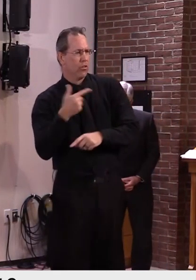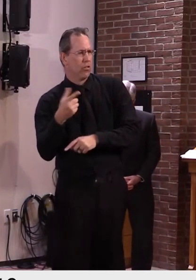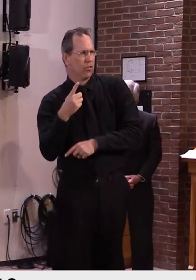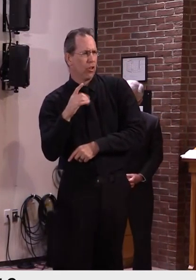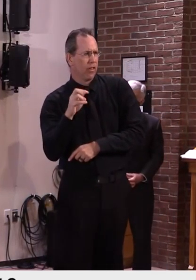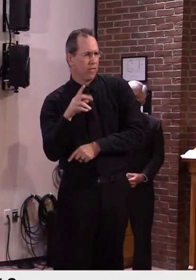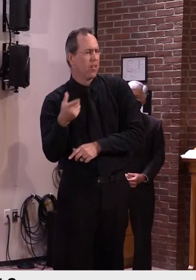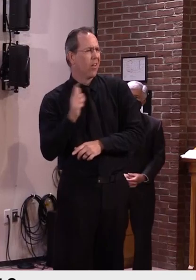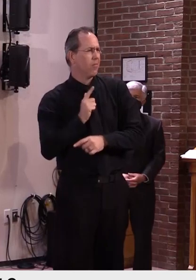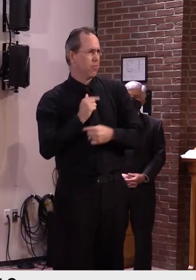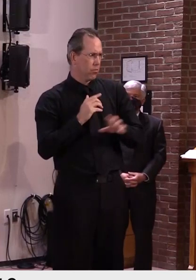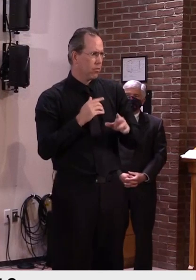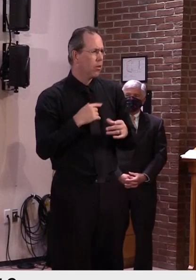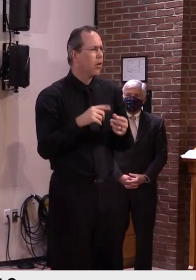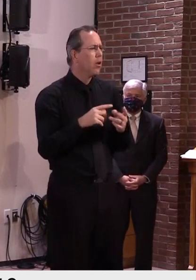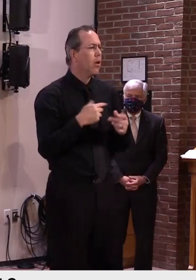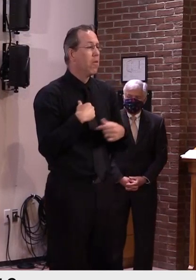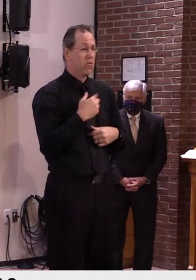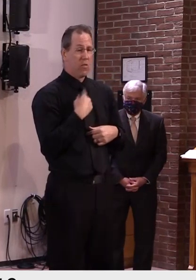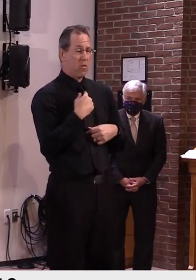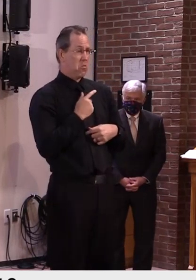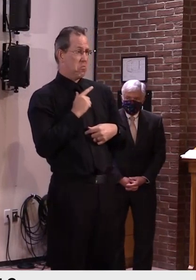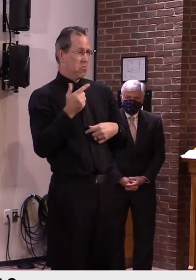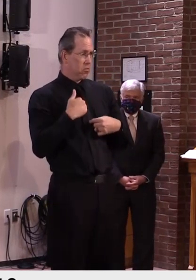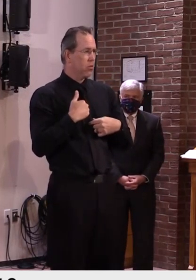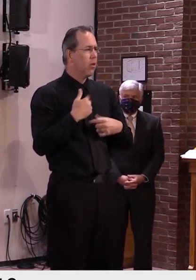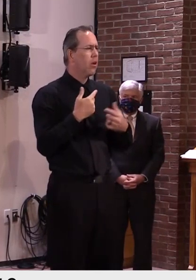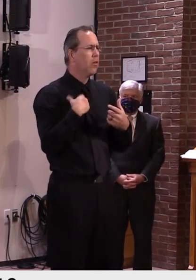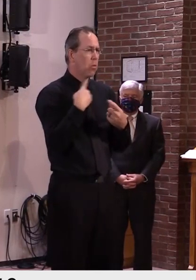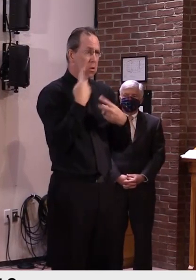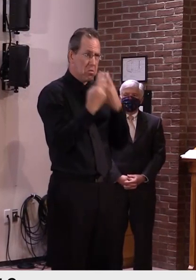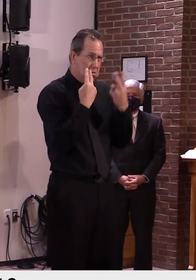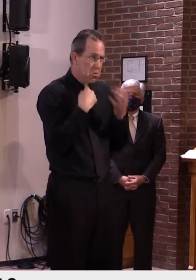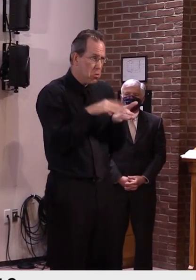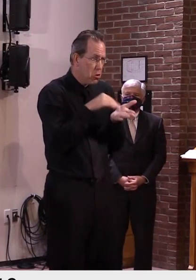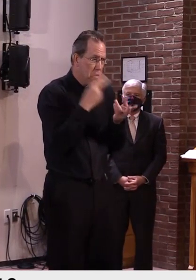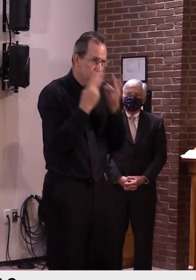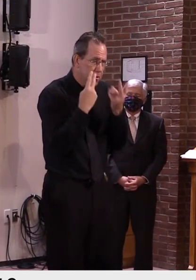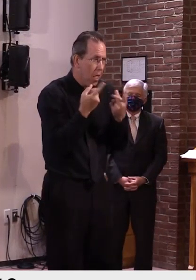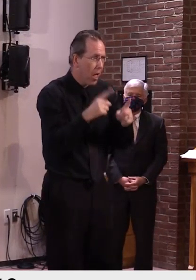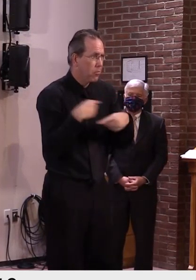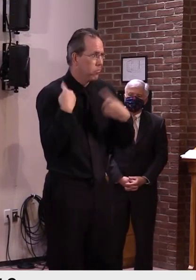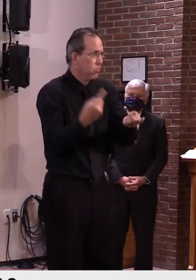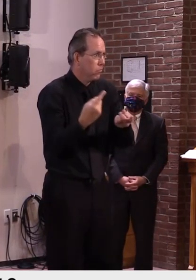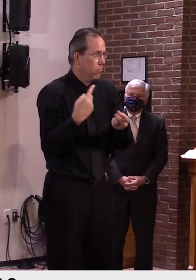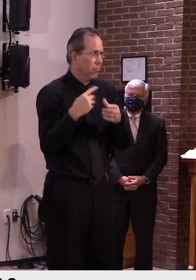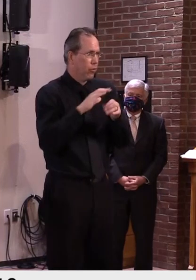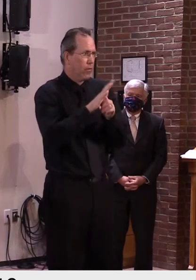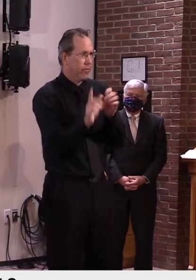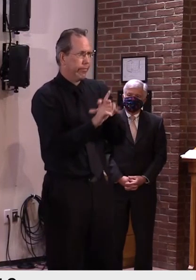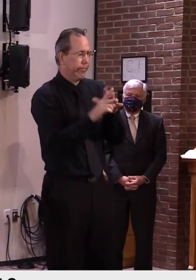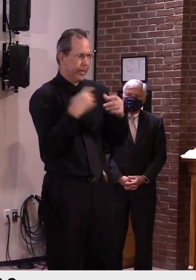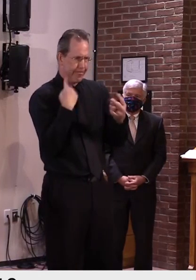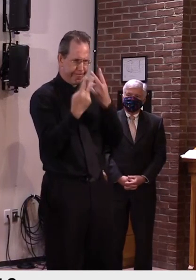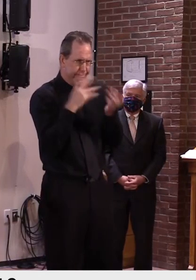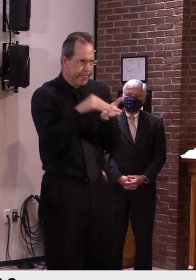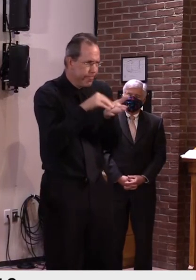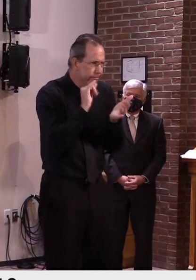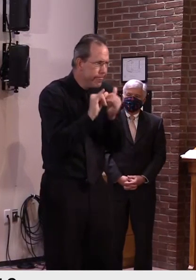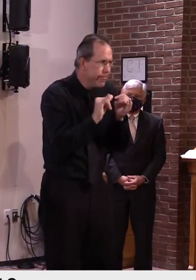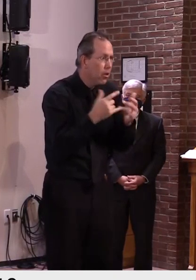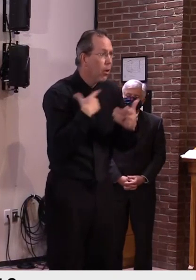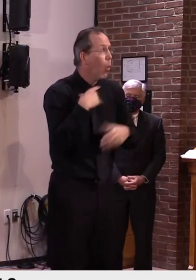lot over the last 6 months since March, and what we've done, I think, has been